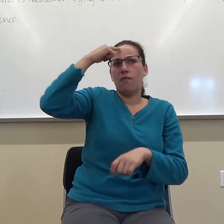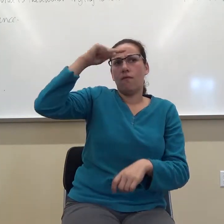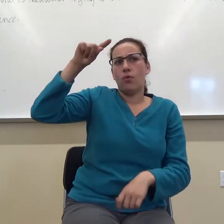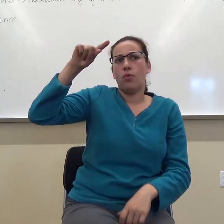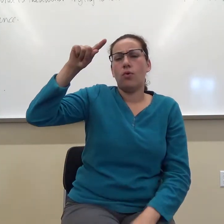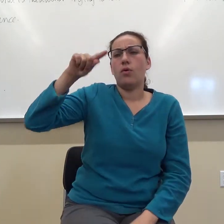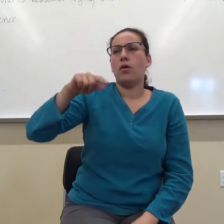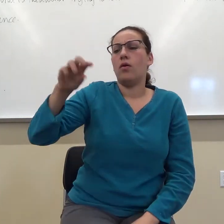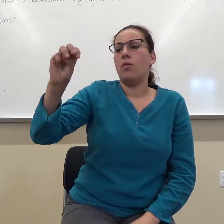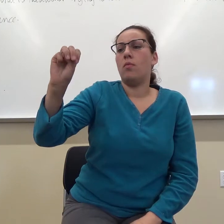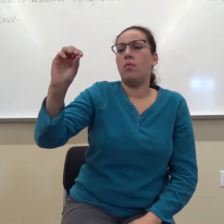Module